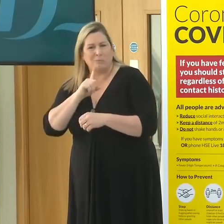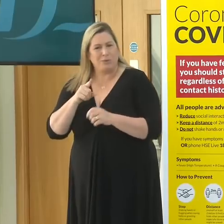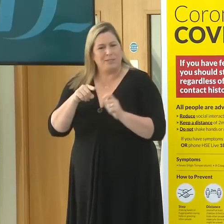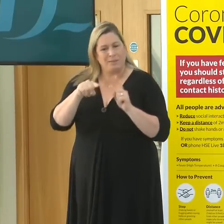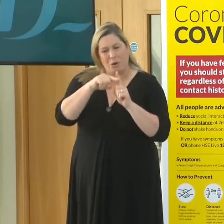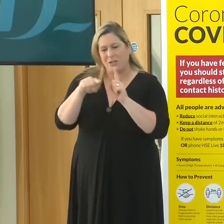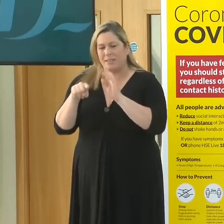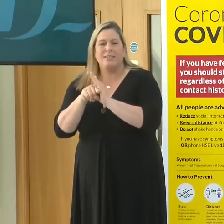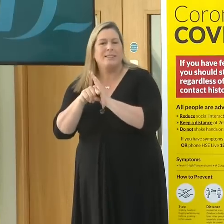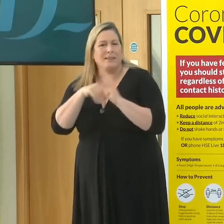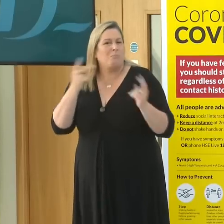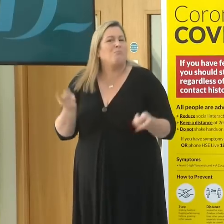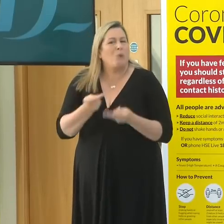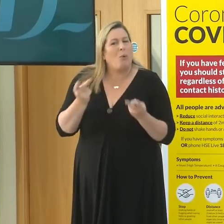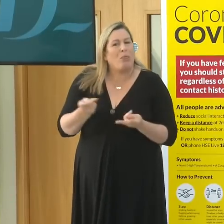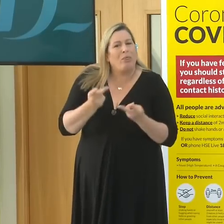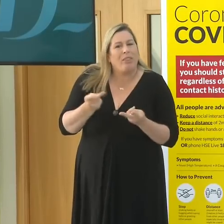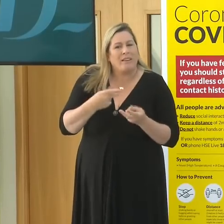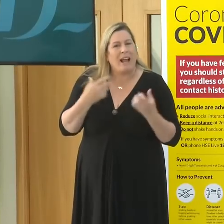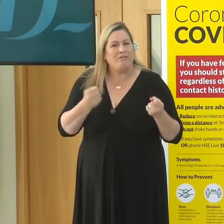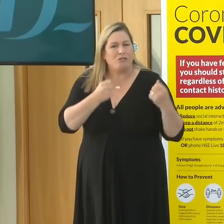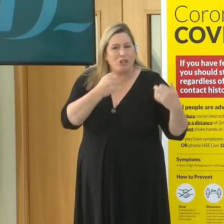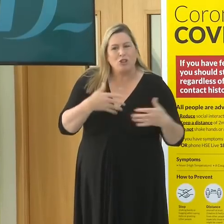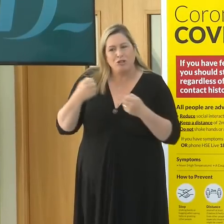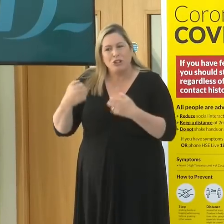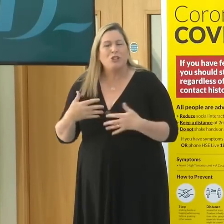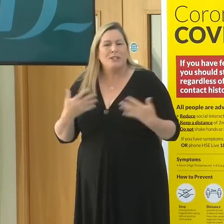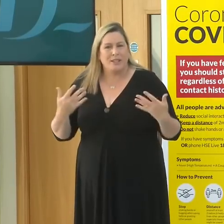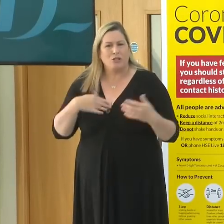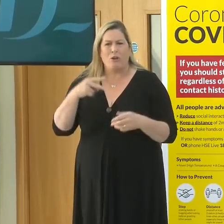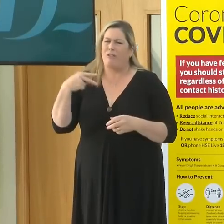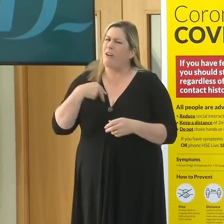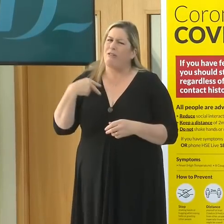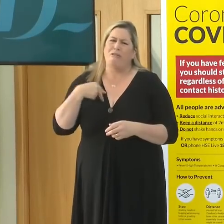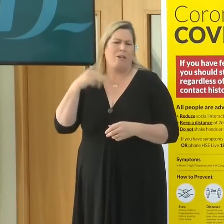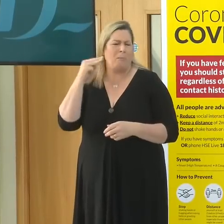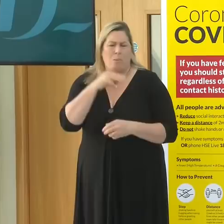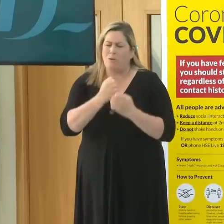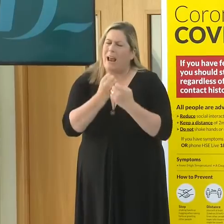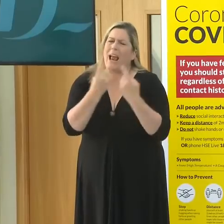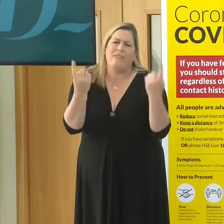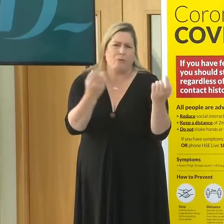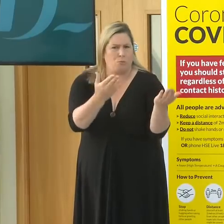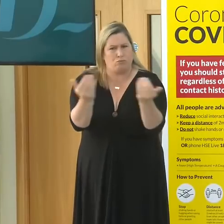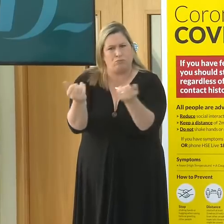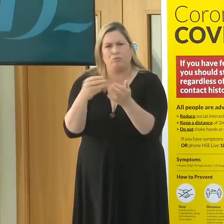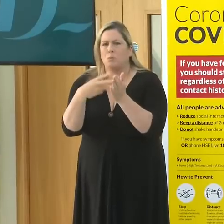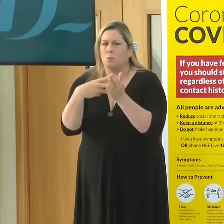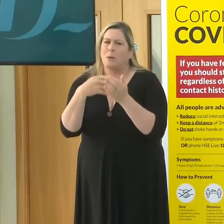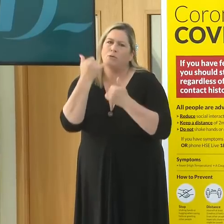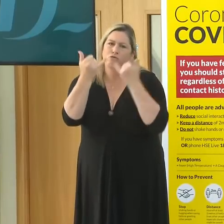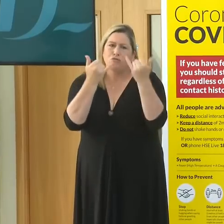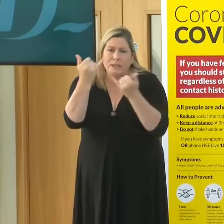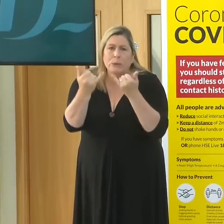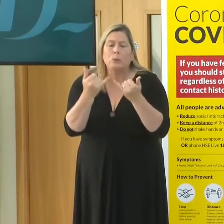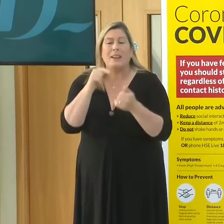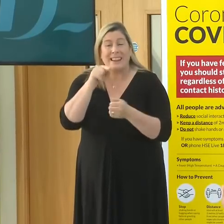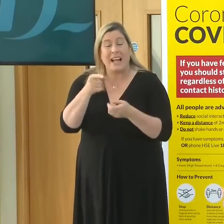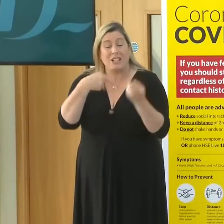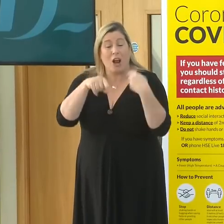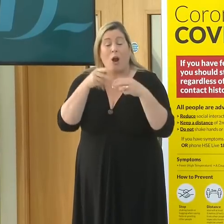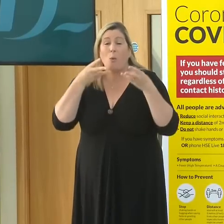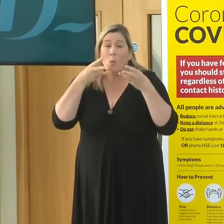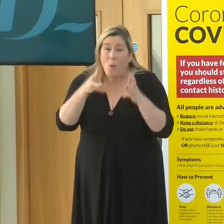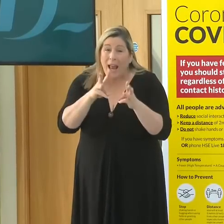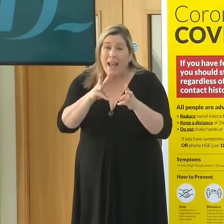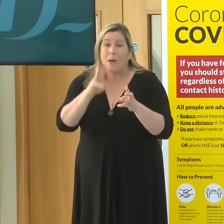virus, both symptomatic and asymptomatic. So it's really important that people come forward, have the test. That's our way of tracking the virus and